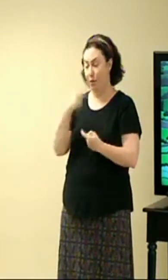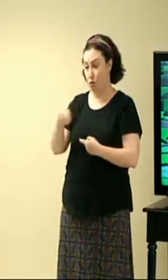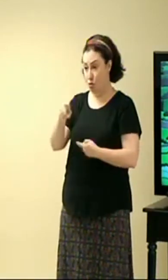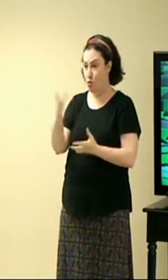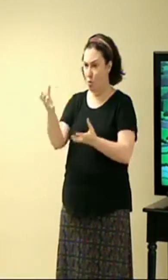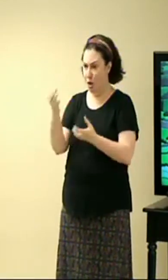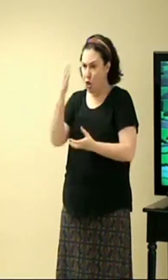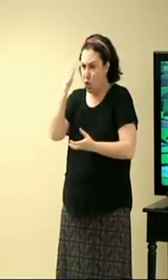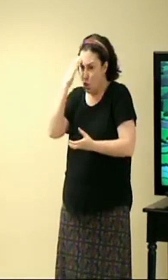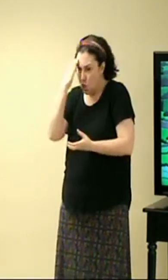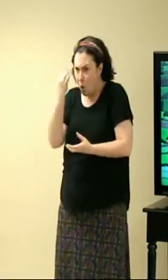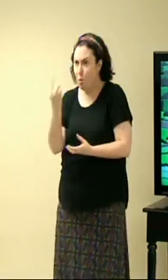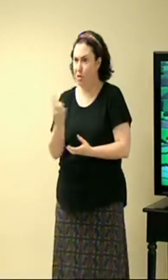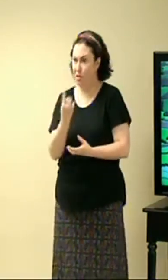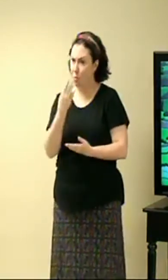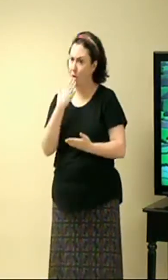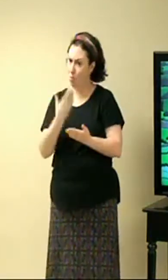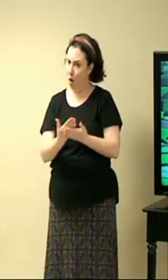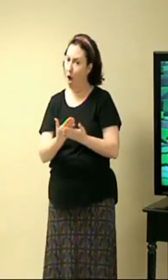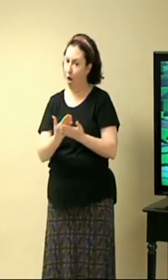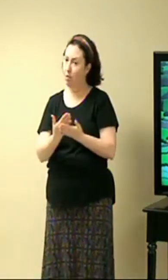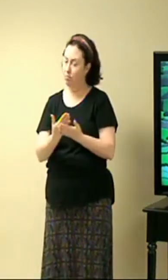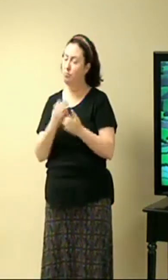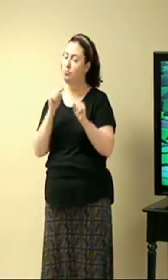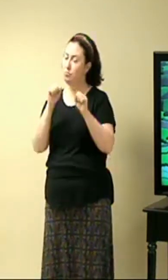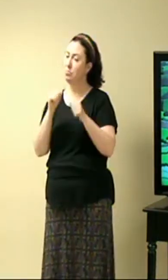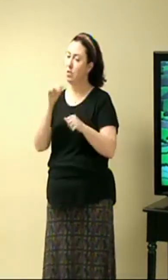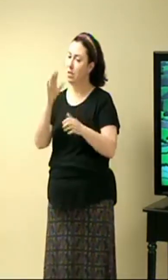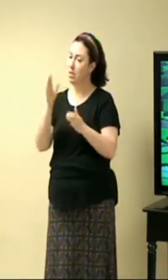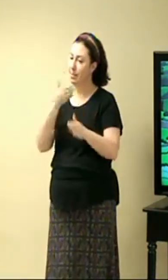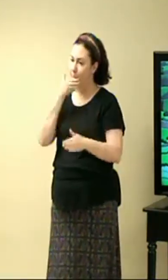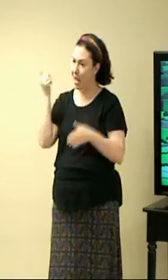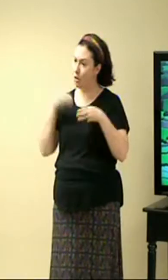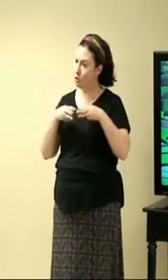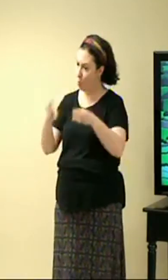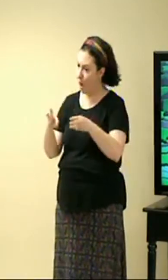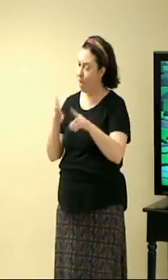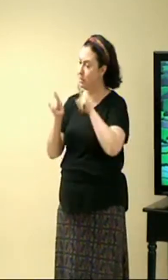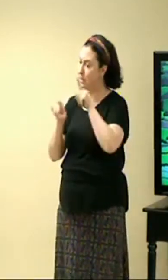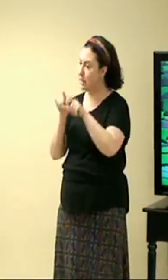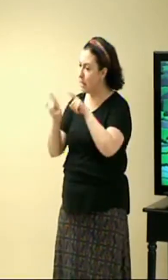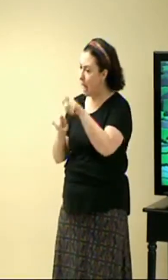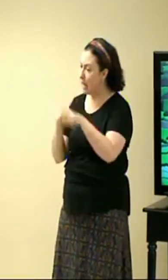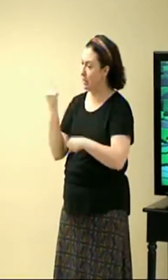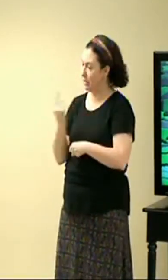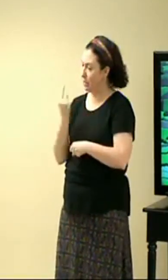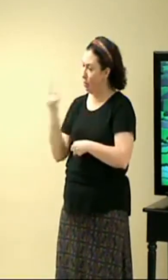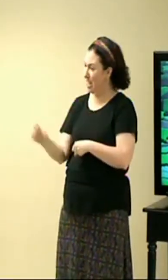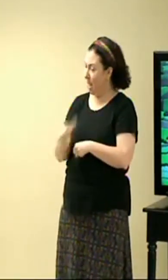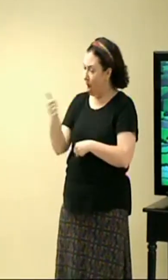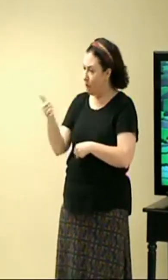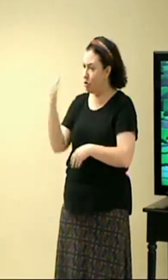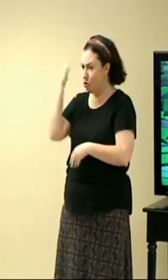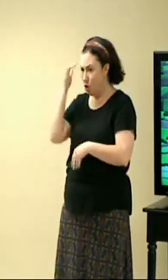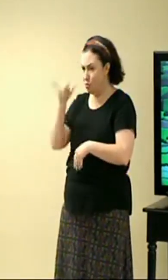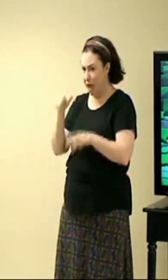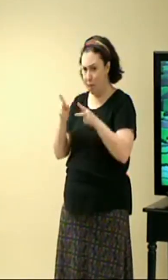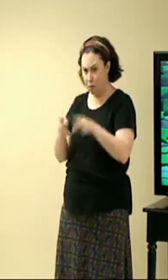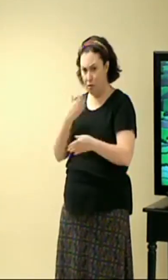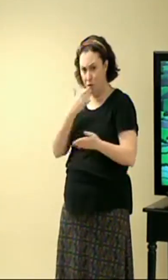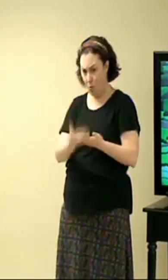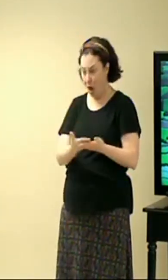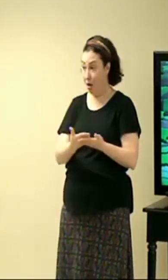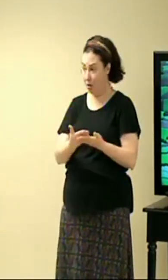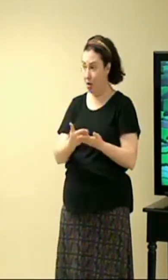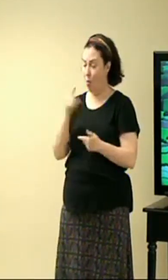close family member. So if you and I want to know about Jesus, who he is, what he did, why it's significant, one of the best people we can learn